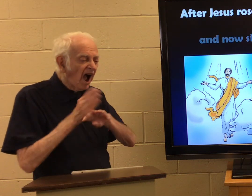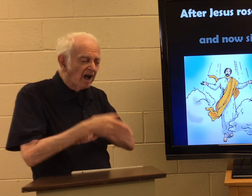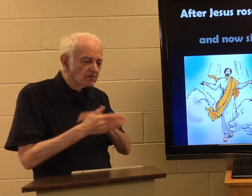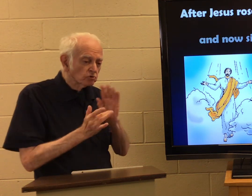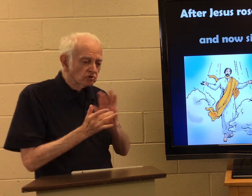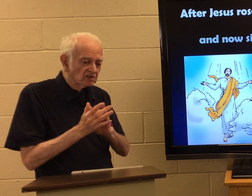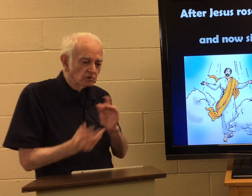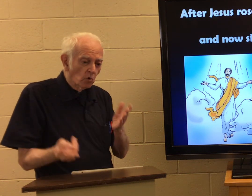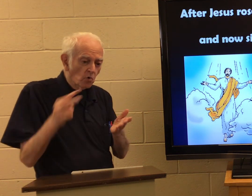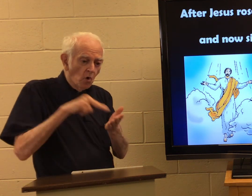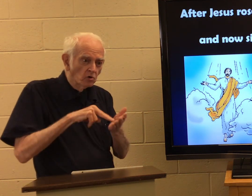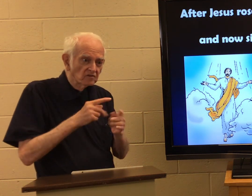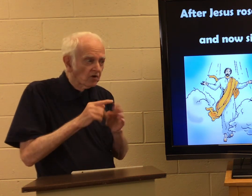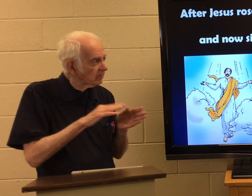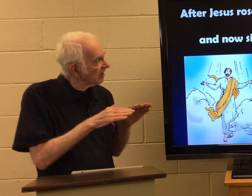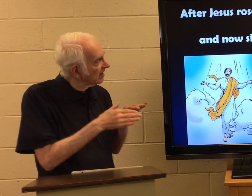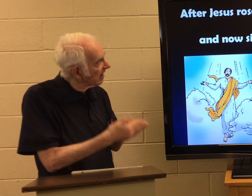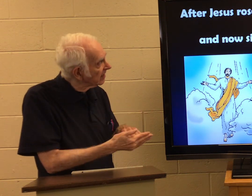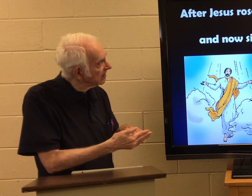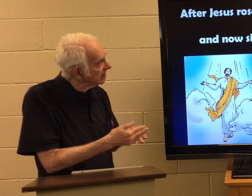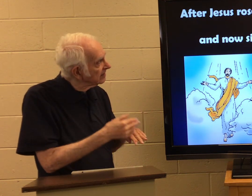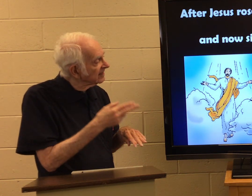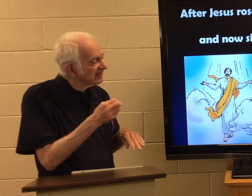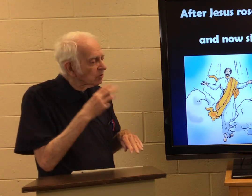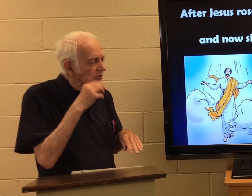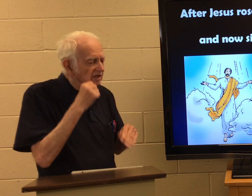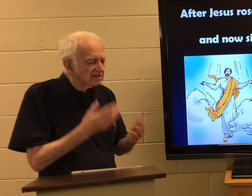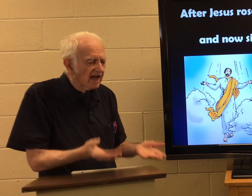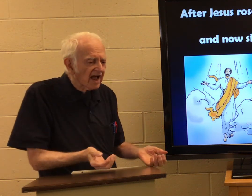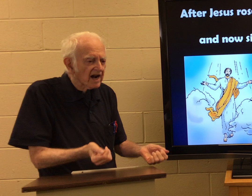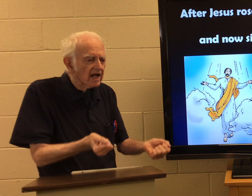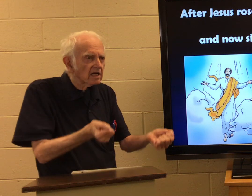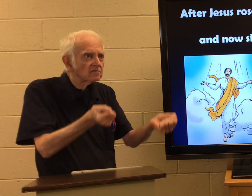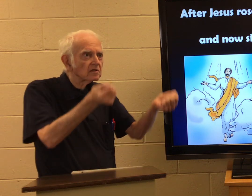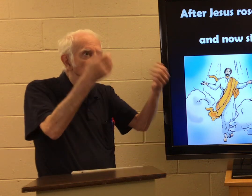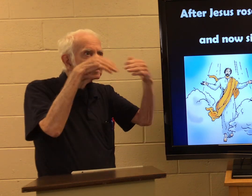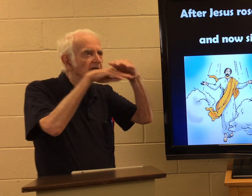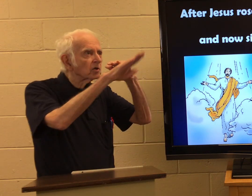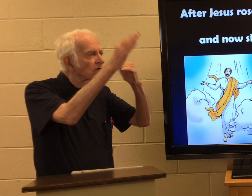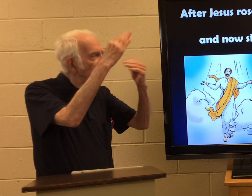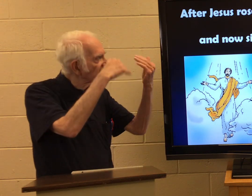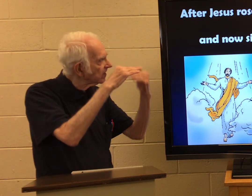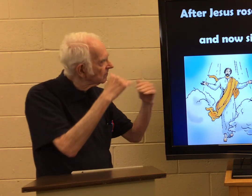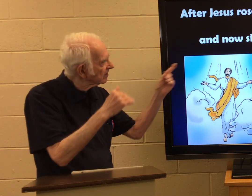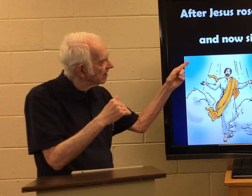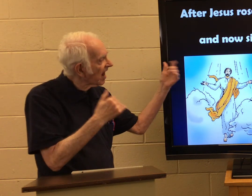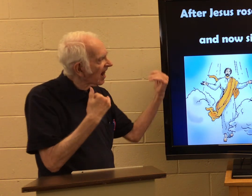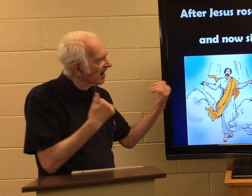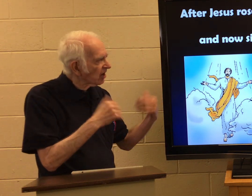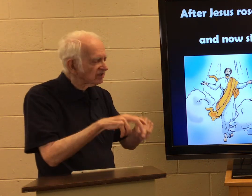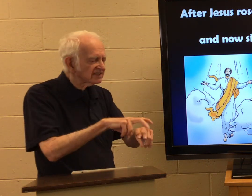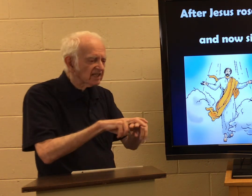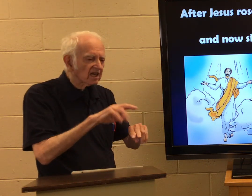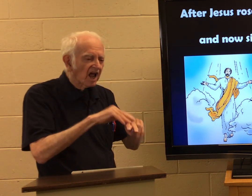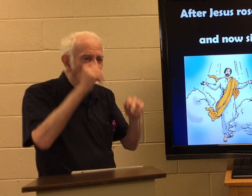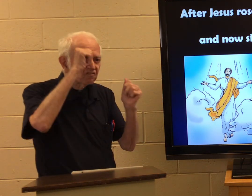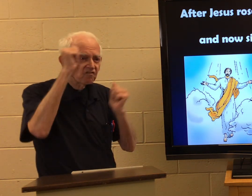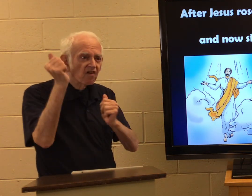After Jesus rose from death, he was lifted into heaven and now sits at the